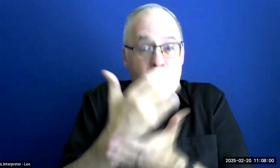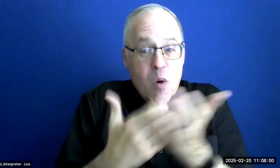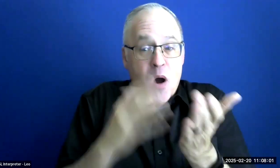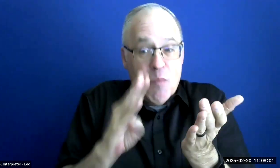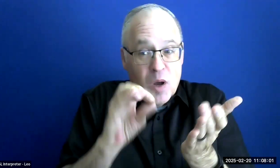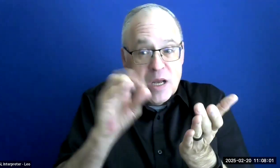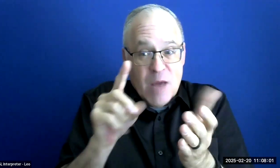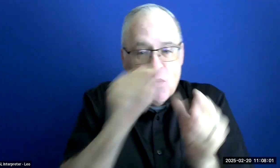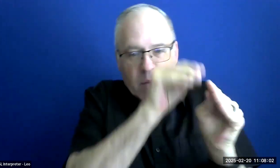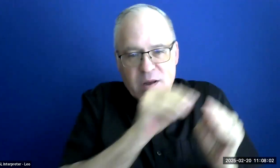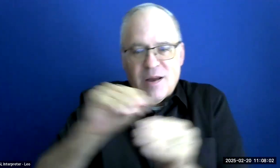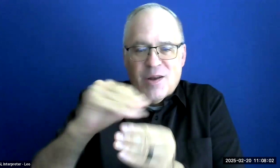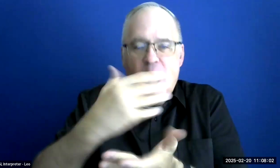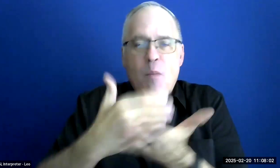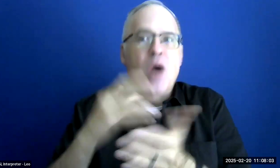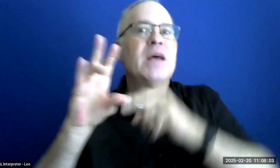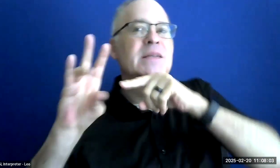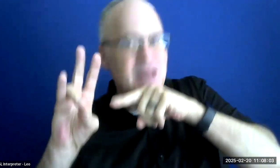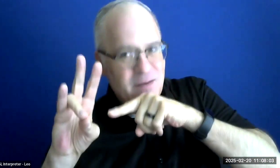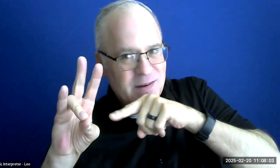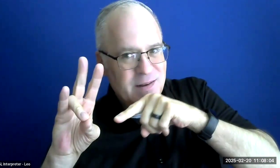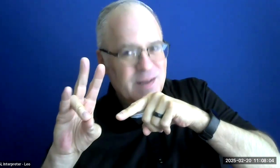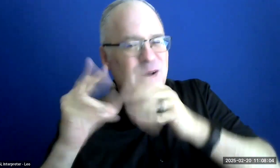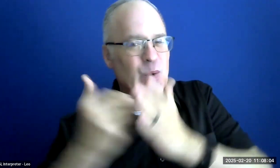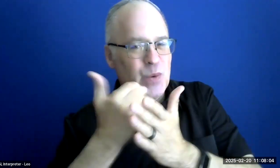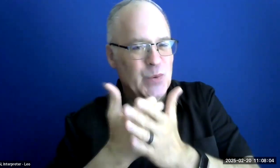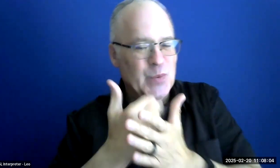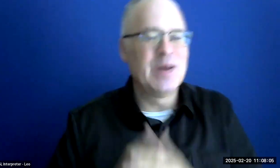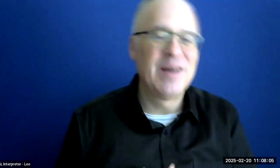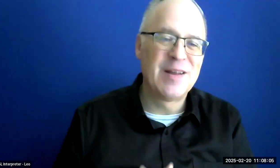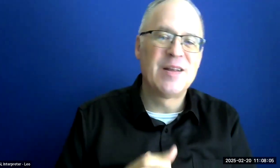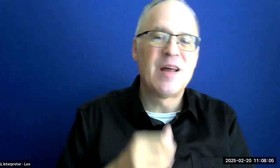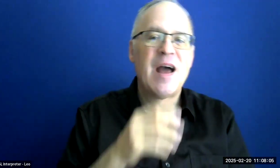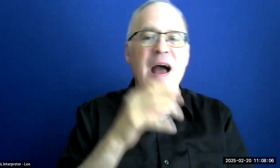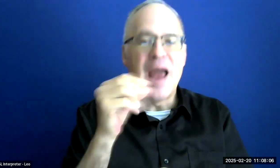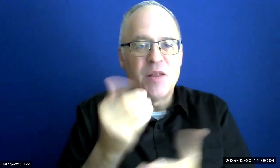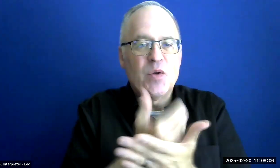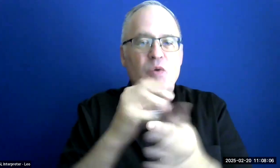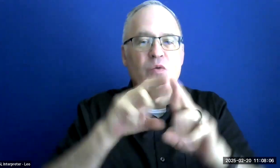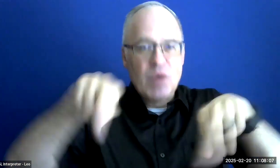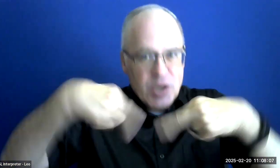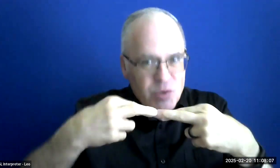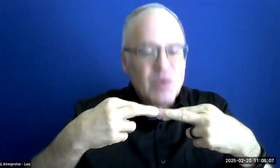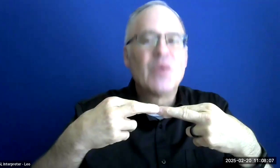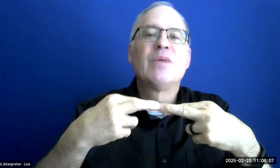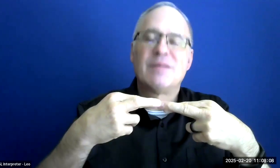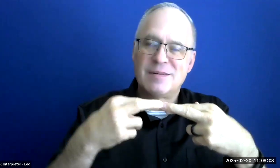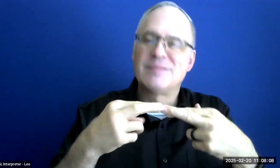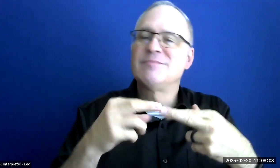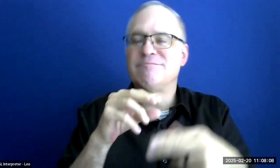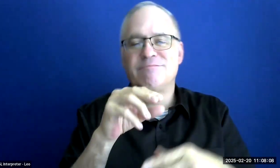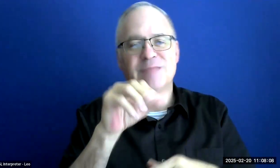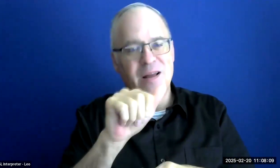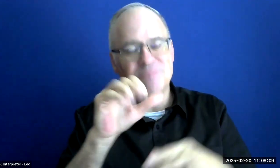central conference can adapt, or it can be adapted in the newly minted regional conferences, including the United States,